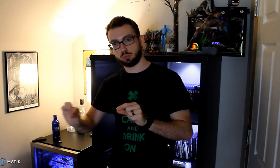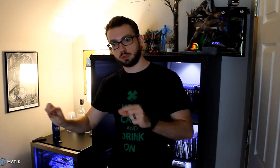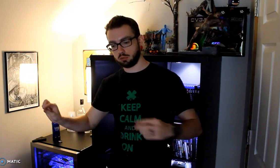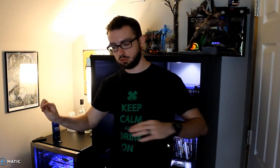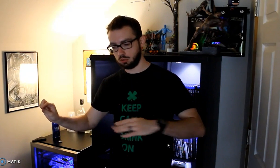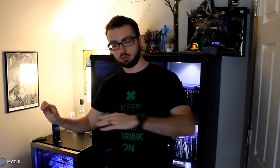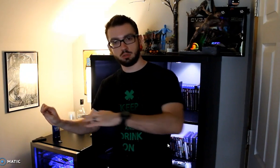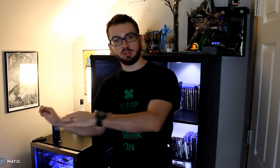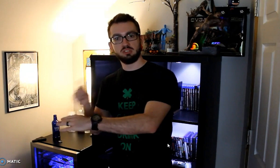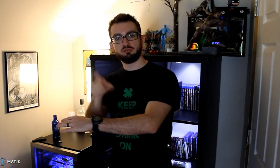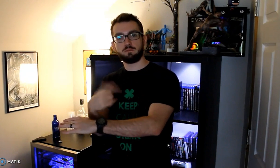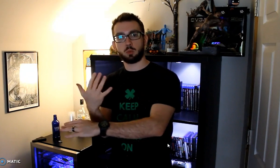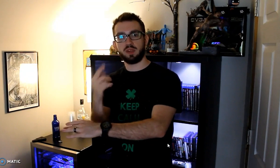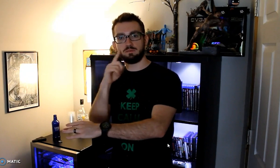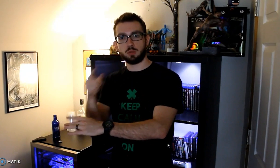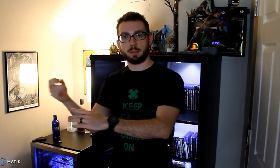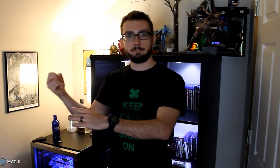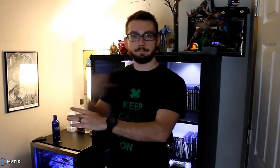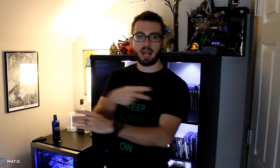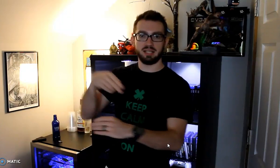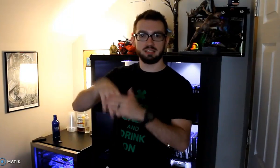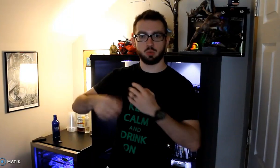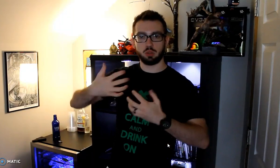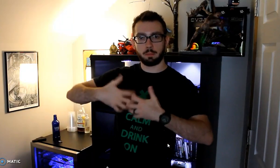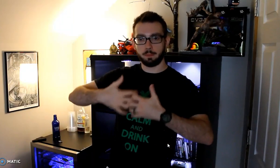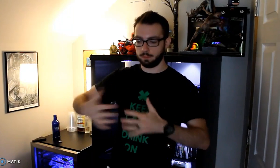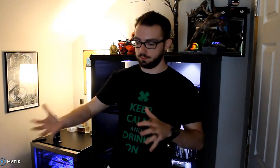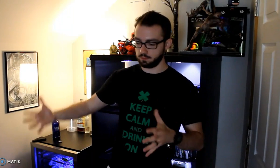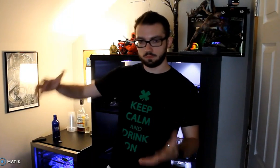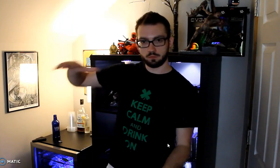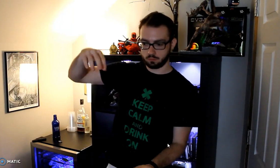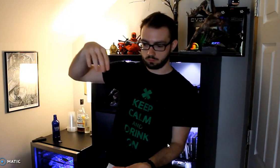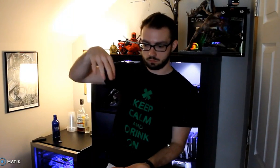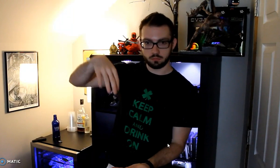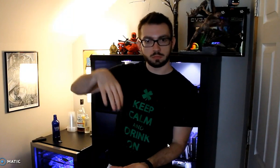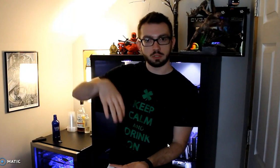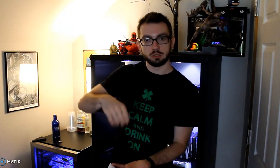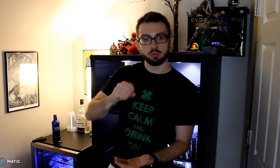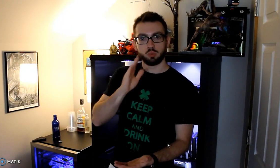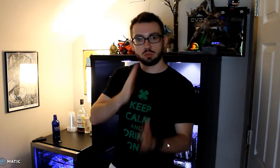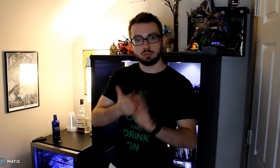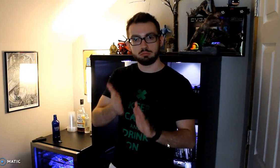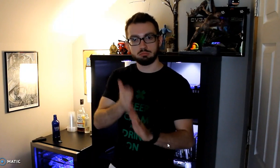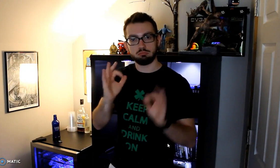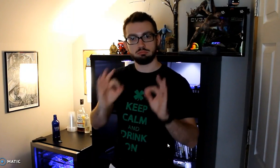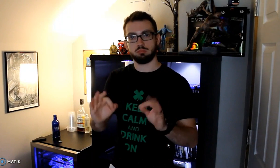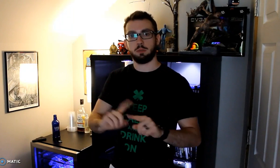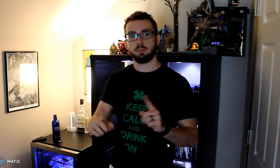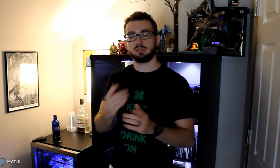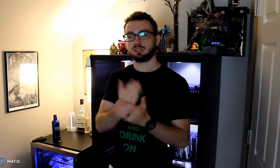with the hosing. You have to wait for the machine to regulate itself again.